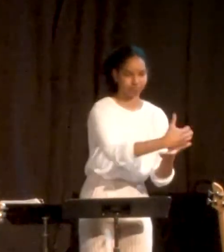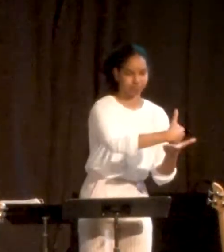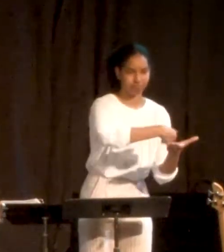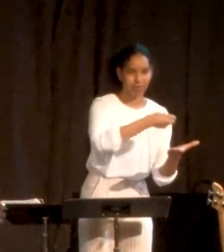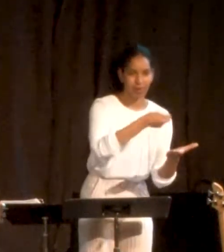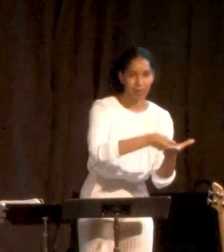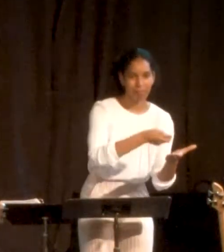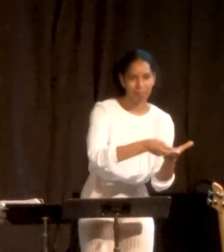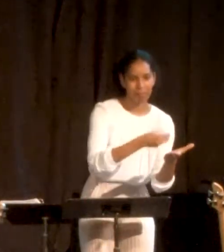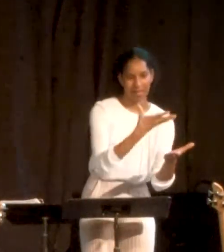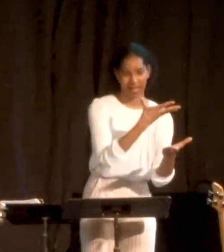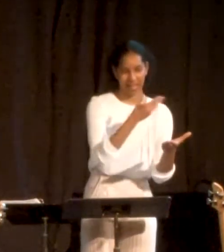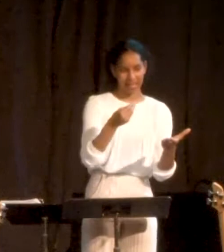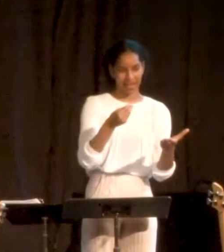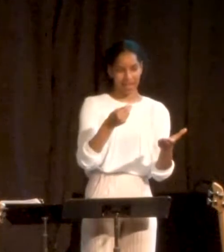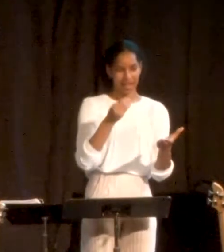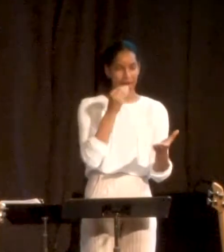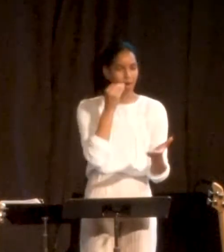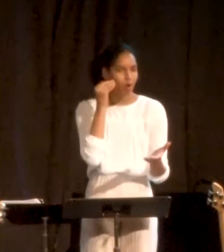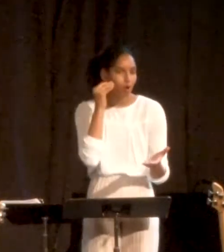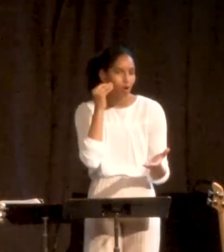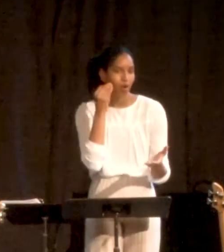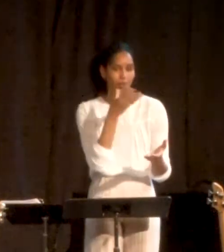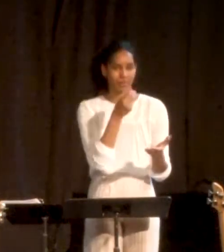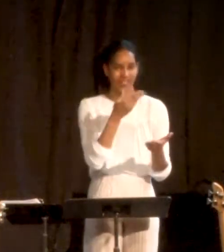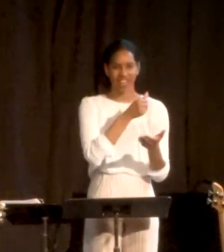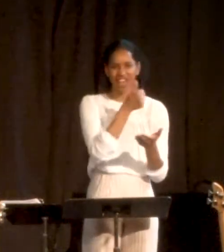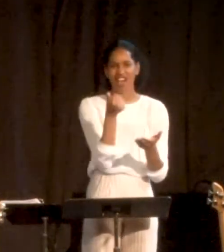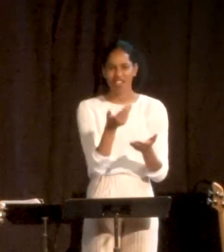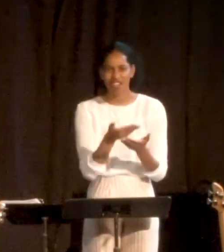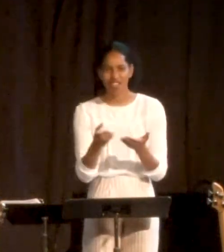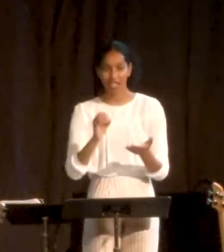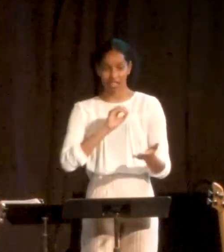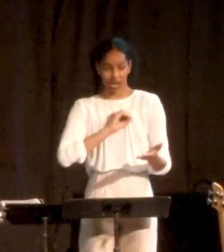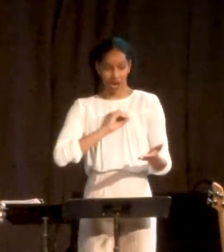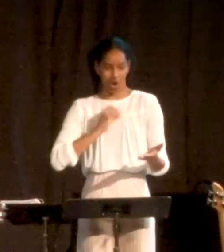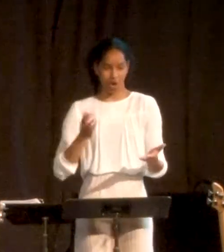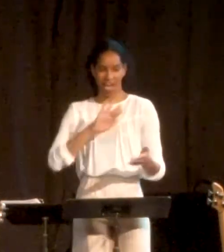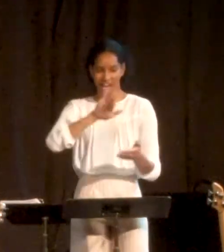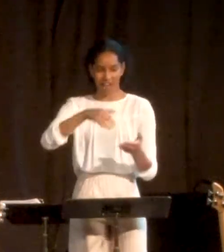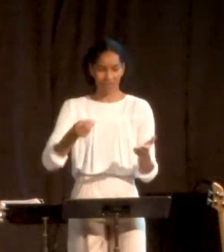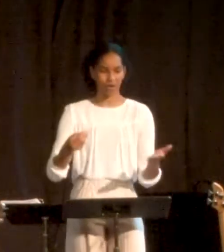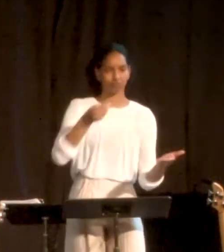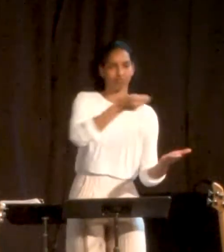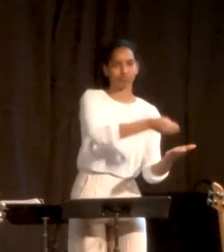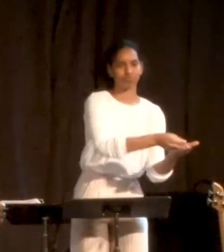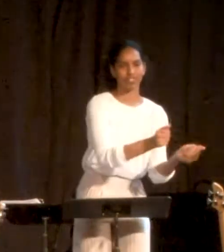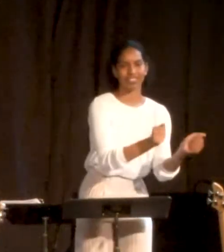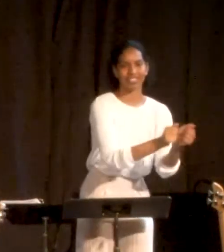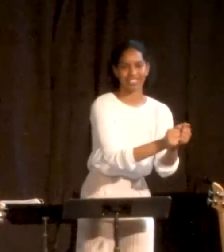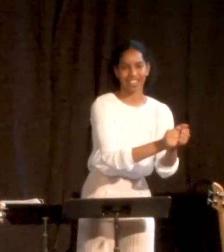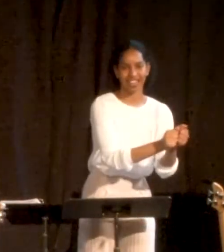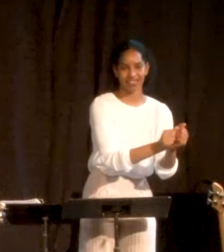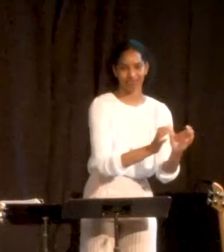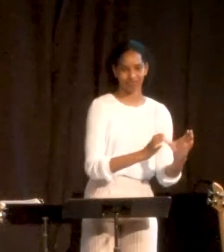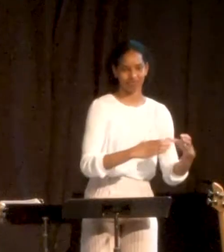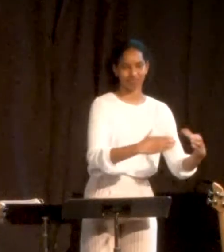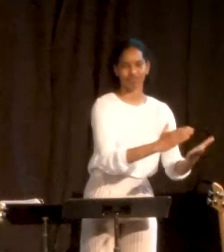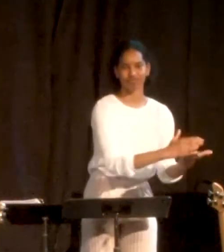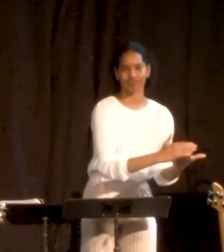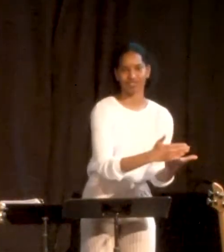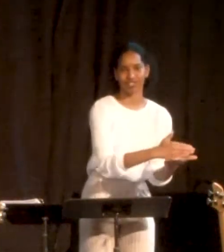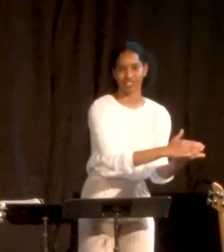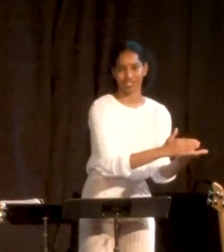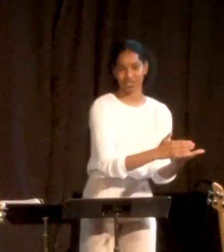to provide for one another. They've had their problems, but so far, all of the trouble has been caused